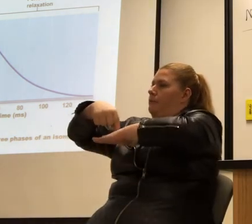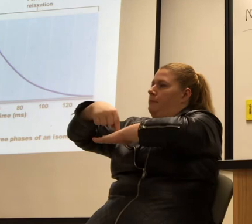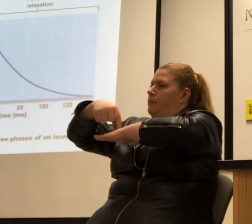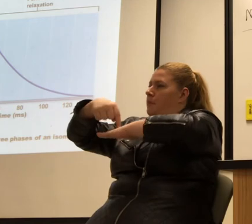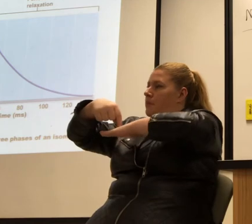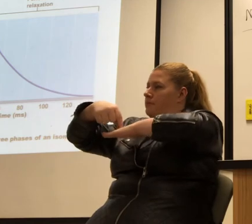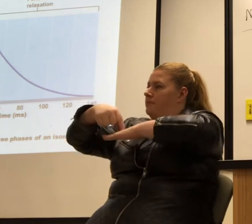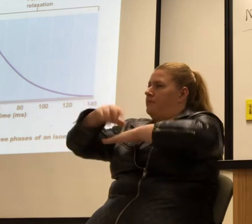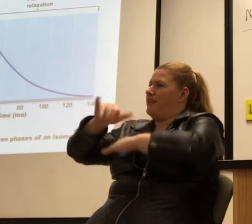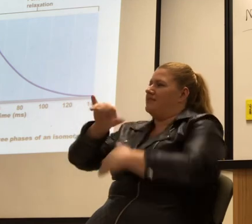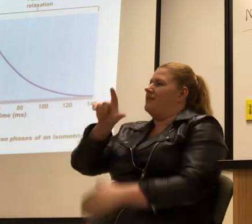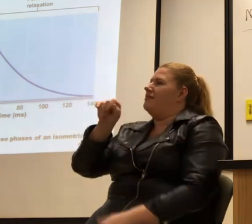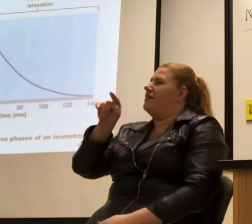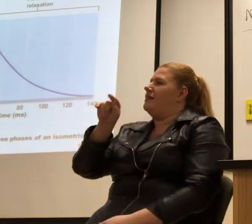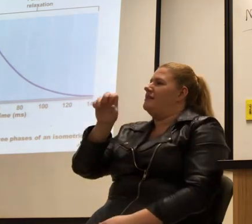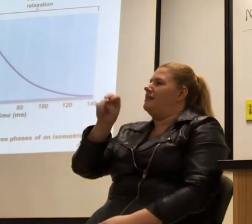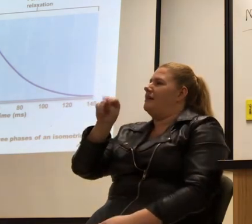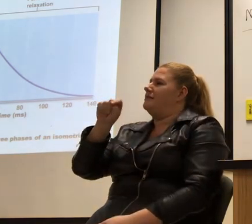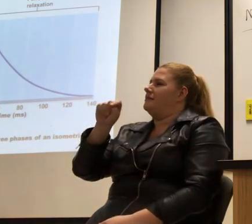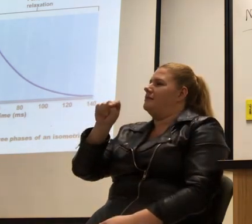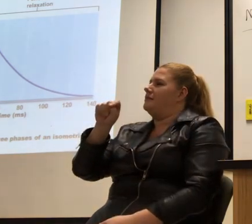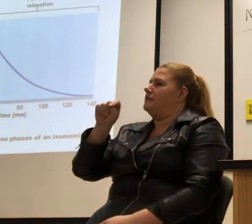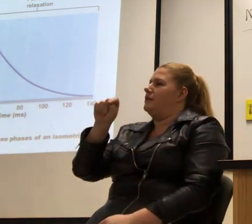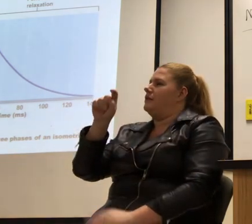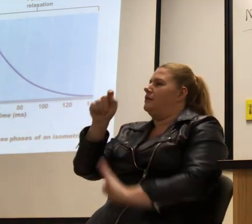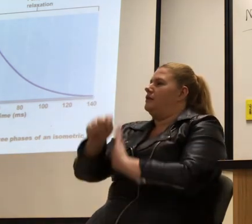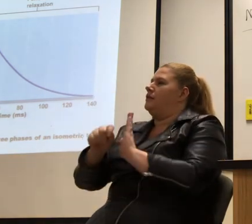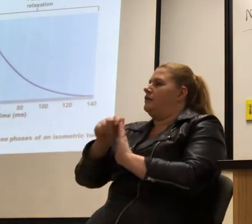the latent period.